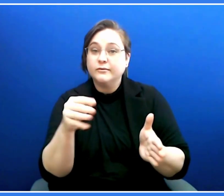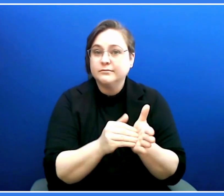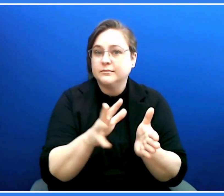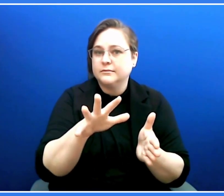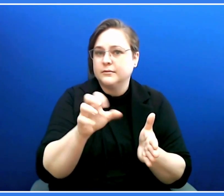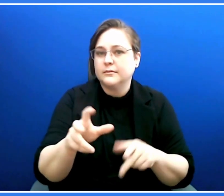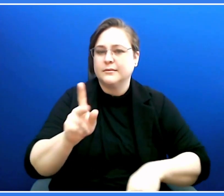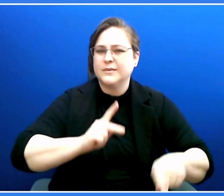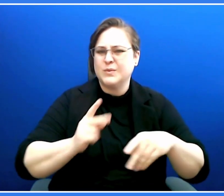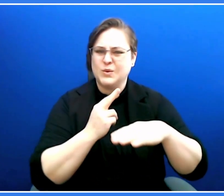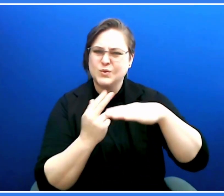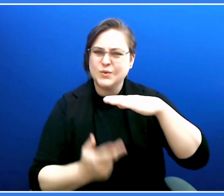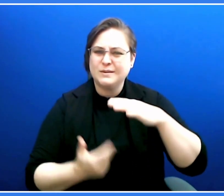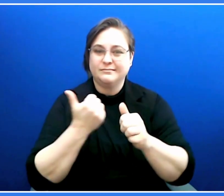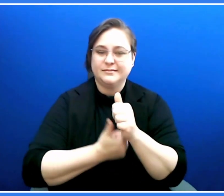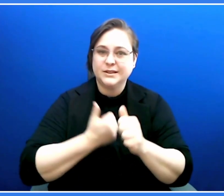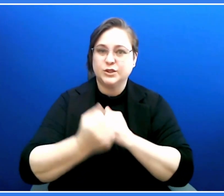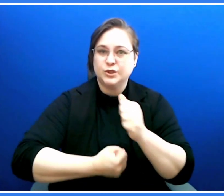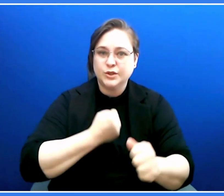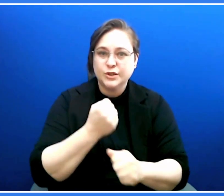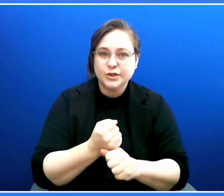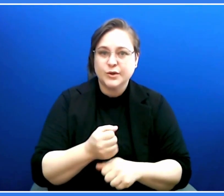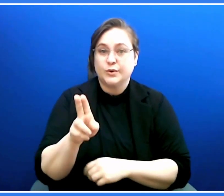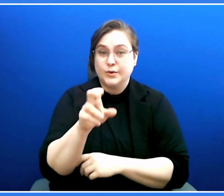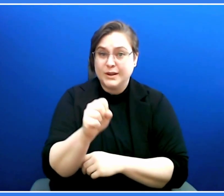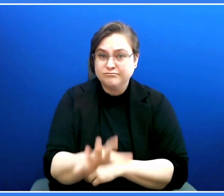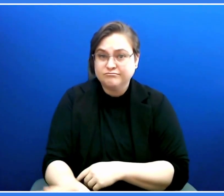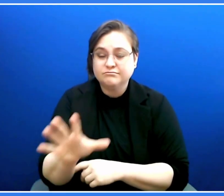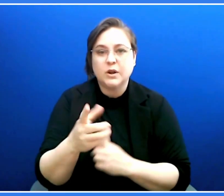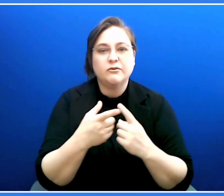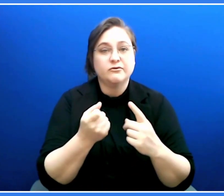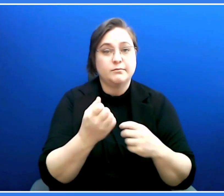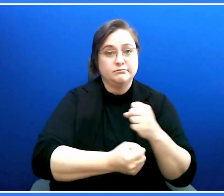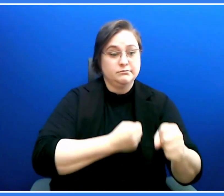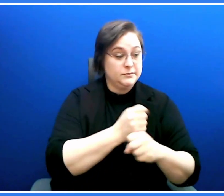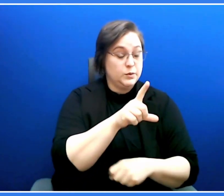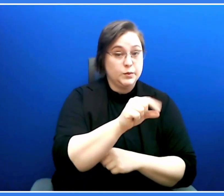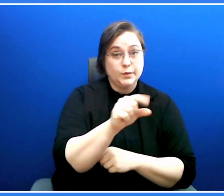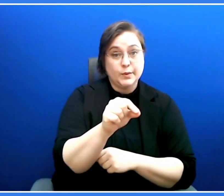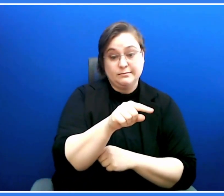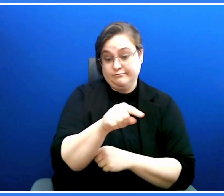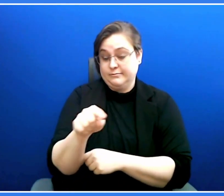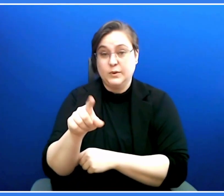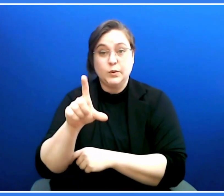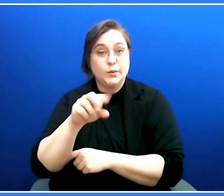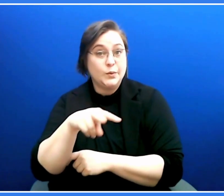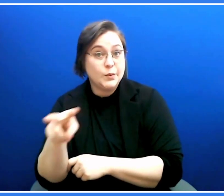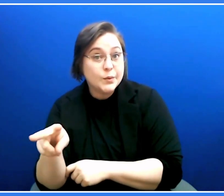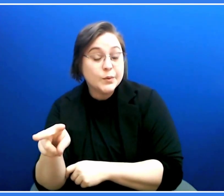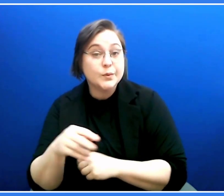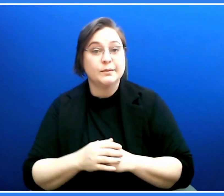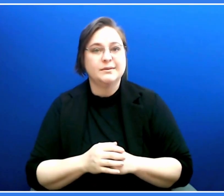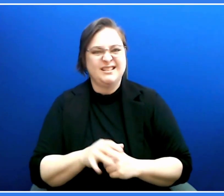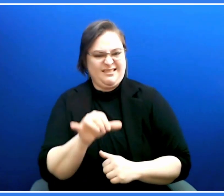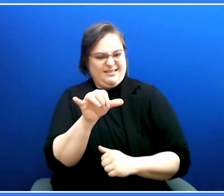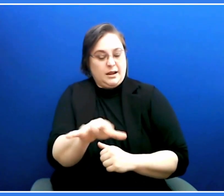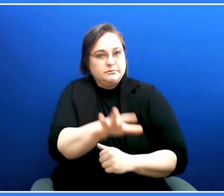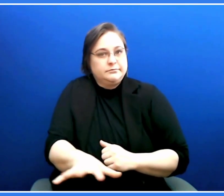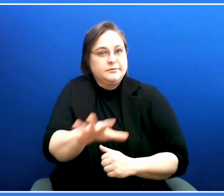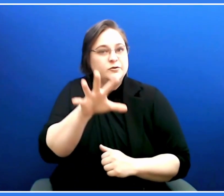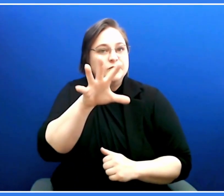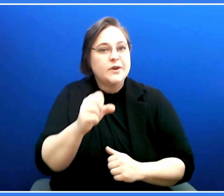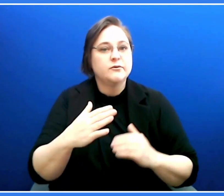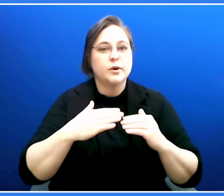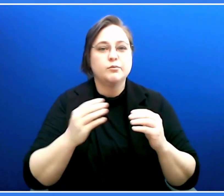people drowned each year in the United States from 2020 to 2022. This is about 500